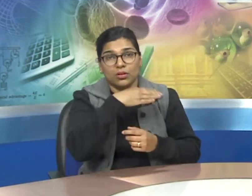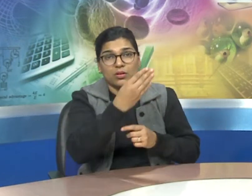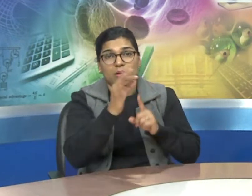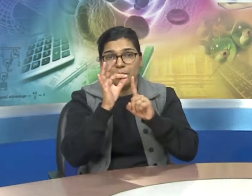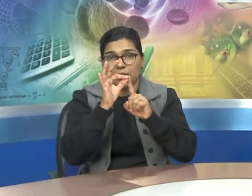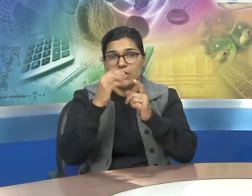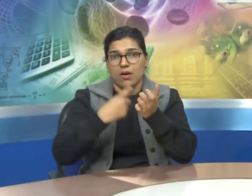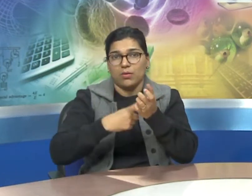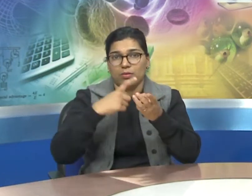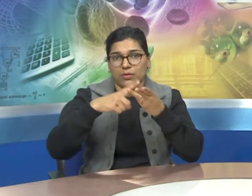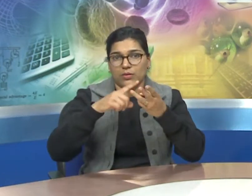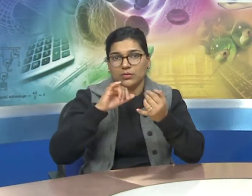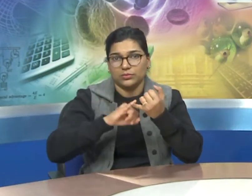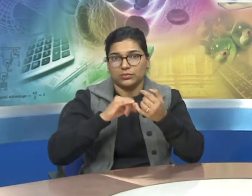It means making PowerPoint.